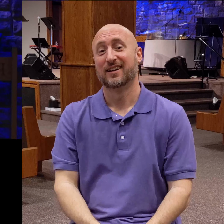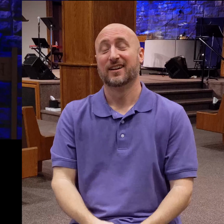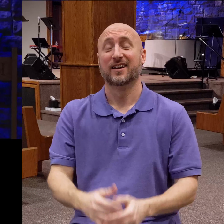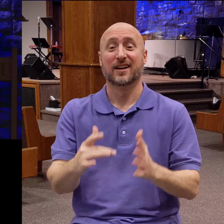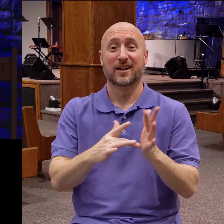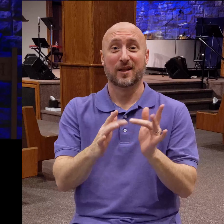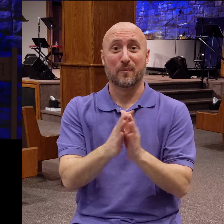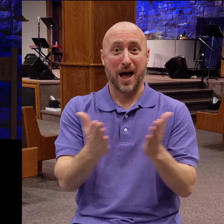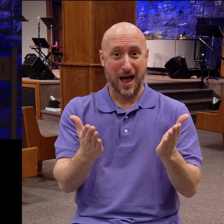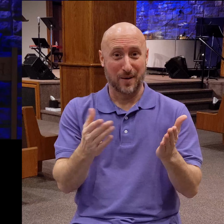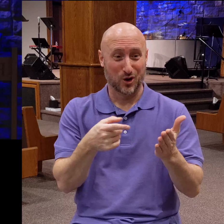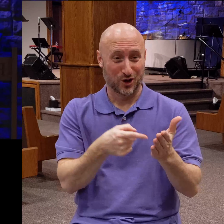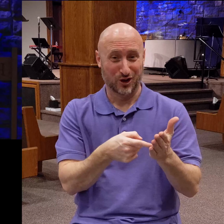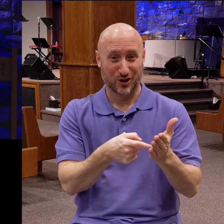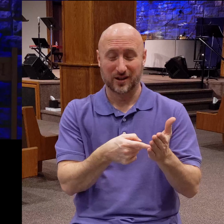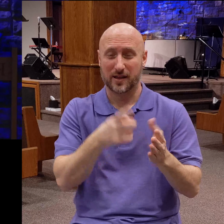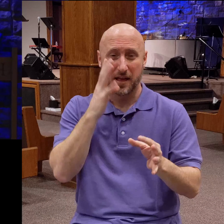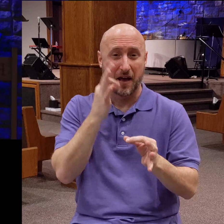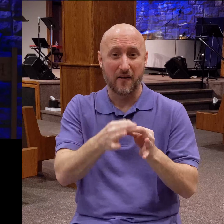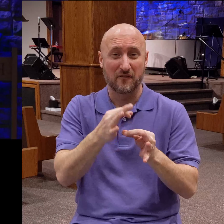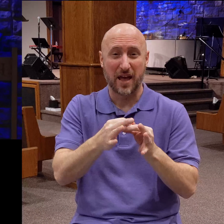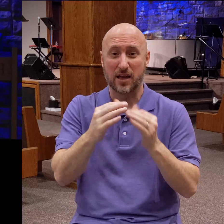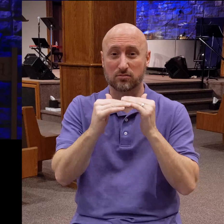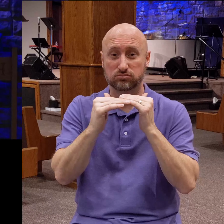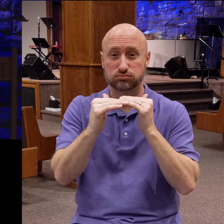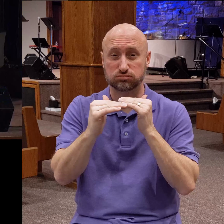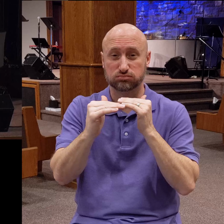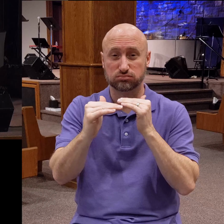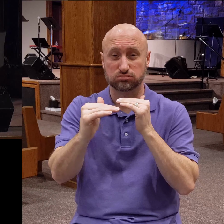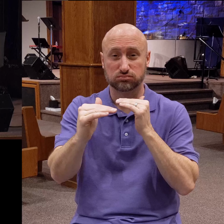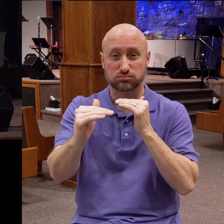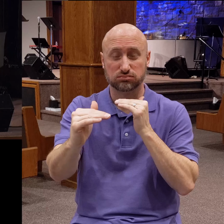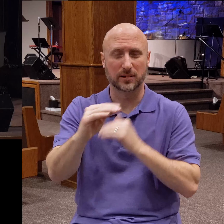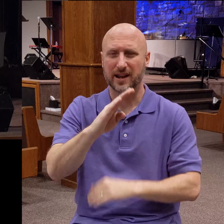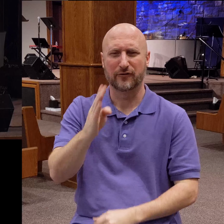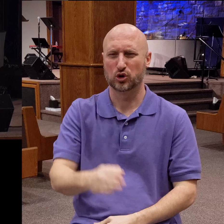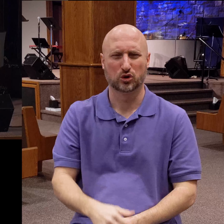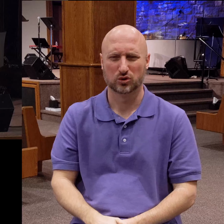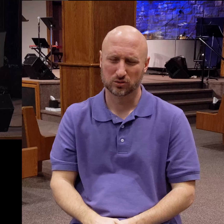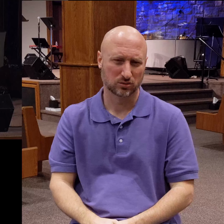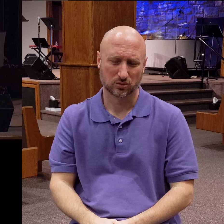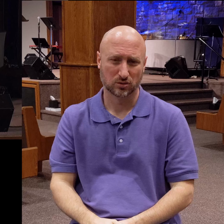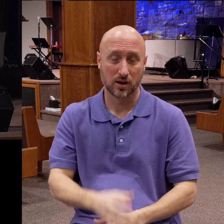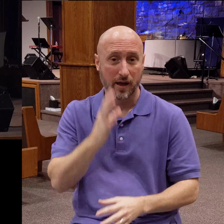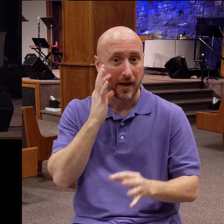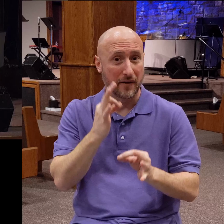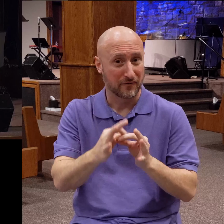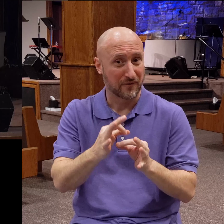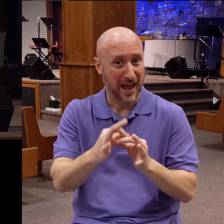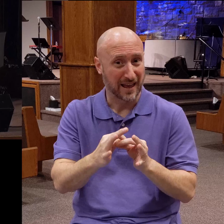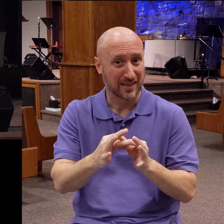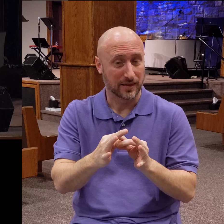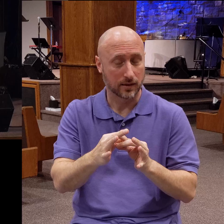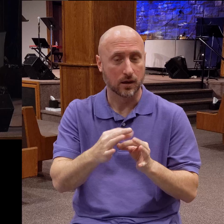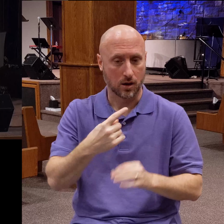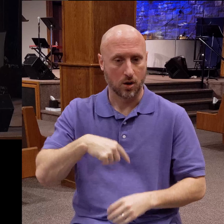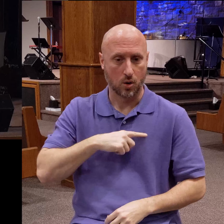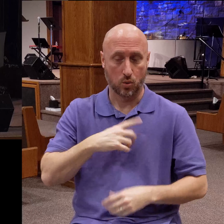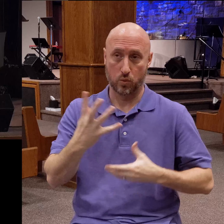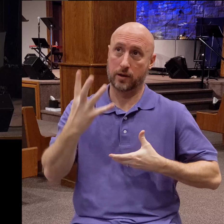You know, in the Bible, faith is never static. Faith never stands still. Faith is something we come